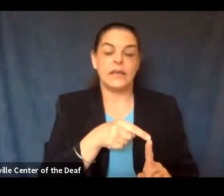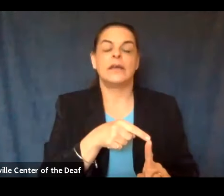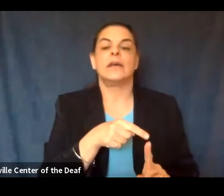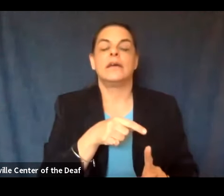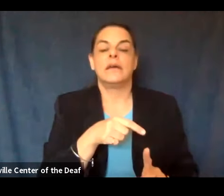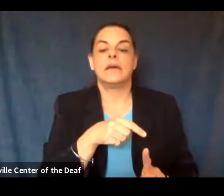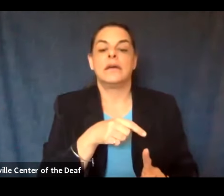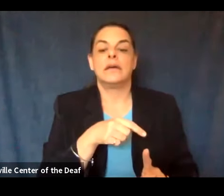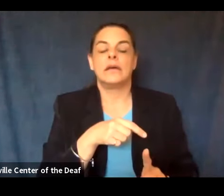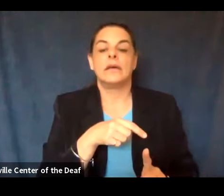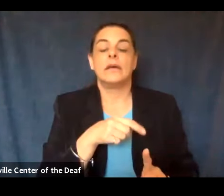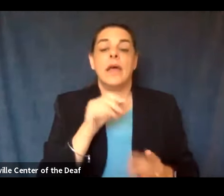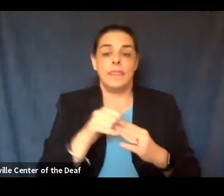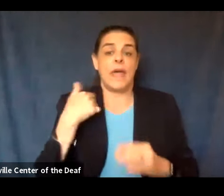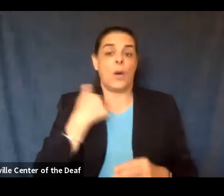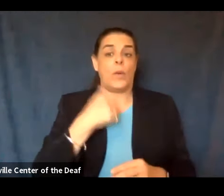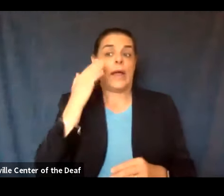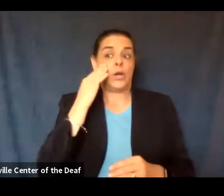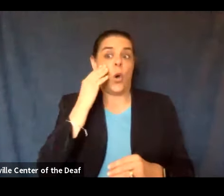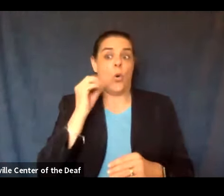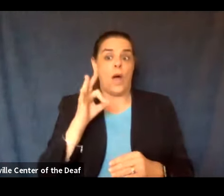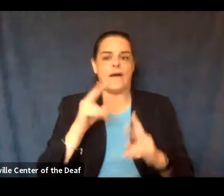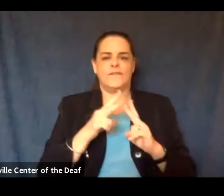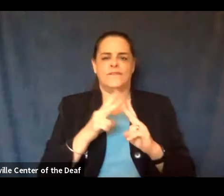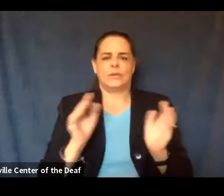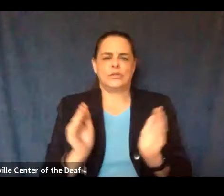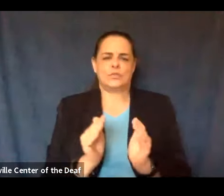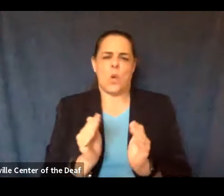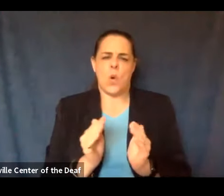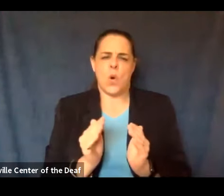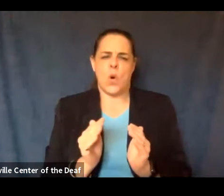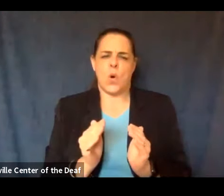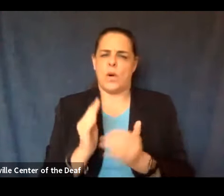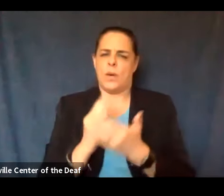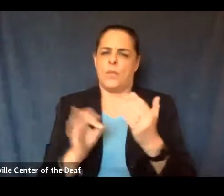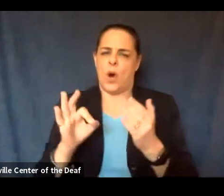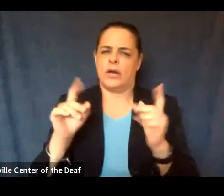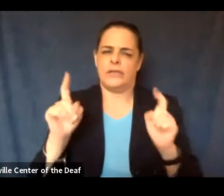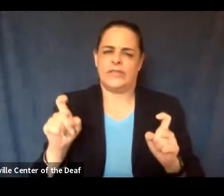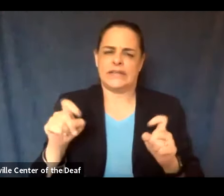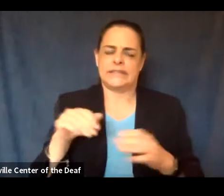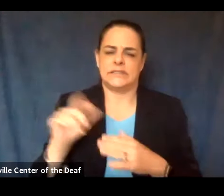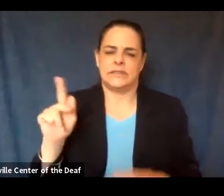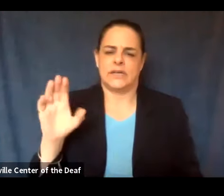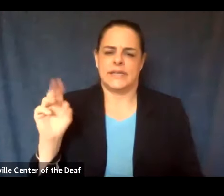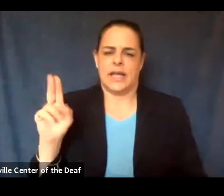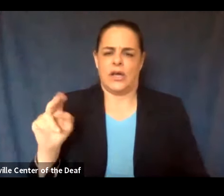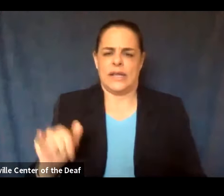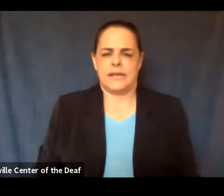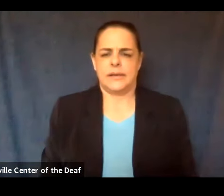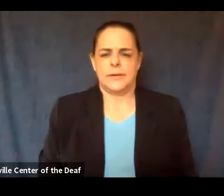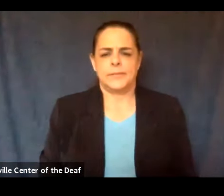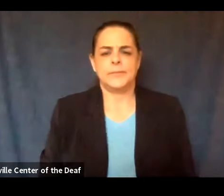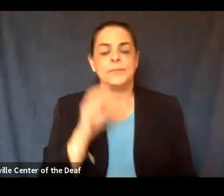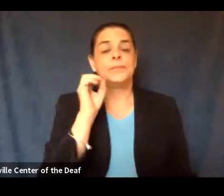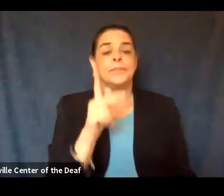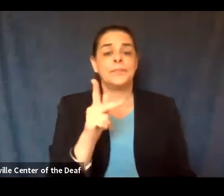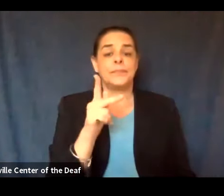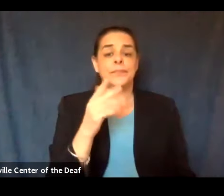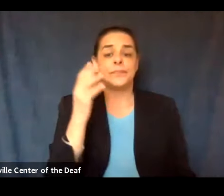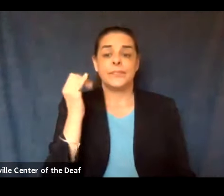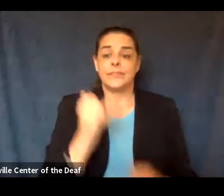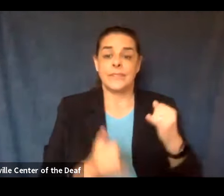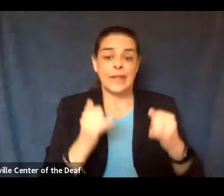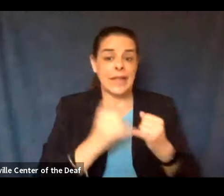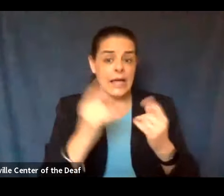the ones that we are aware of has been a very small portion of testing being done in Knox County. right, last call for